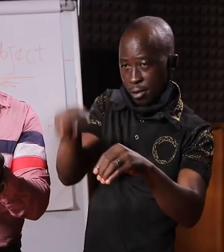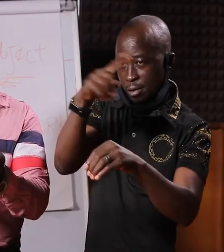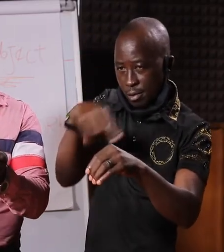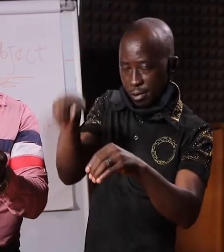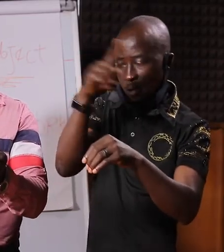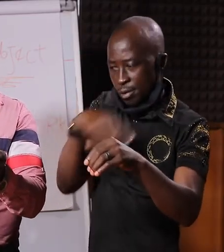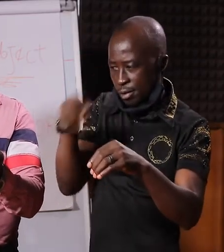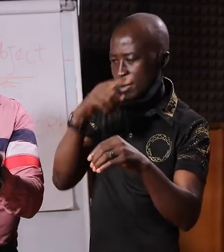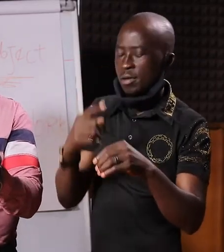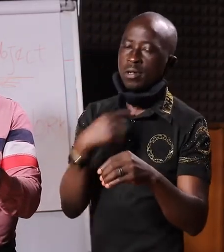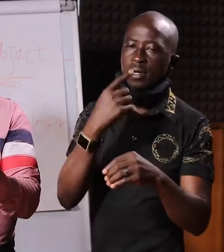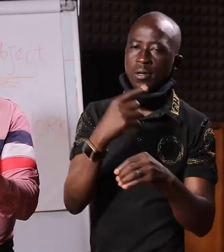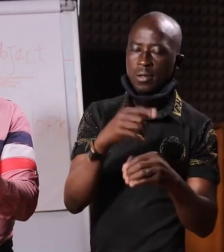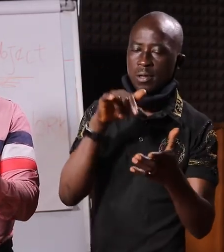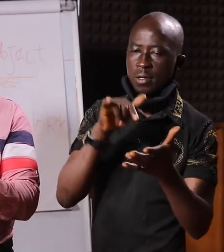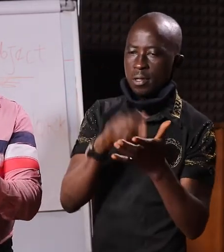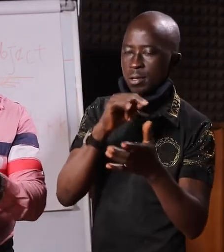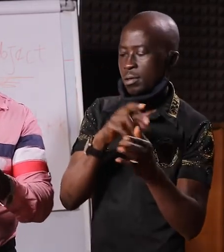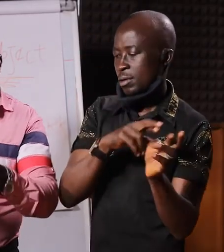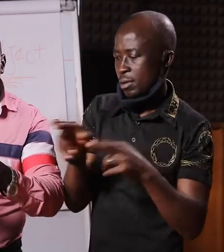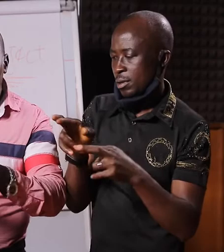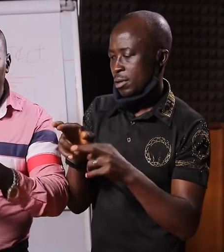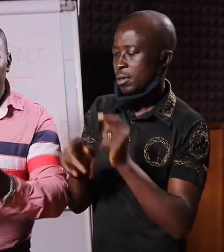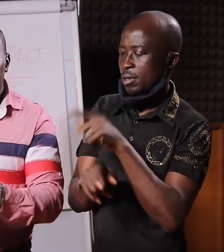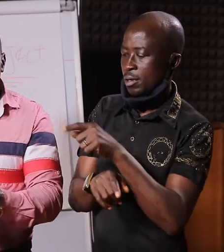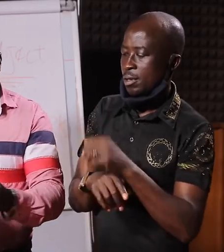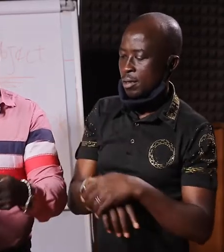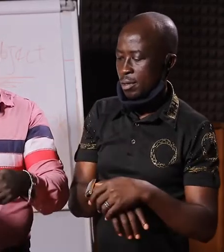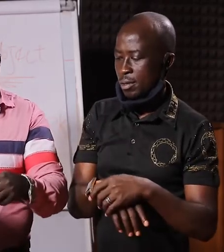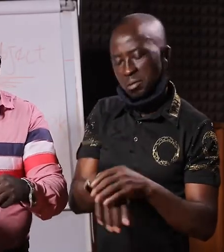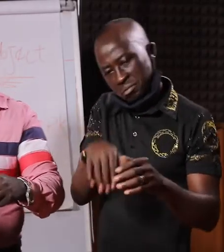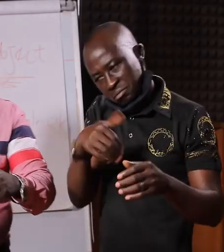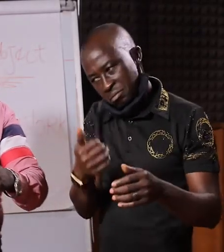That tells you that this is a right-handed thread. Now, on the other side,